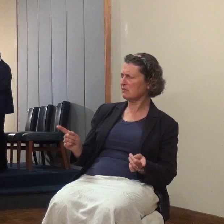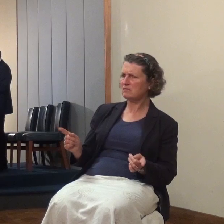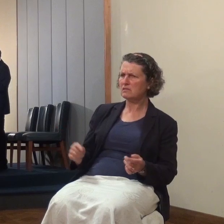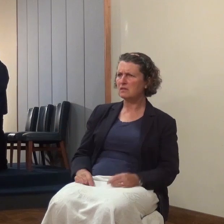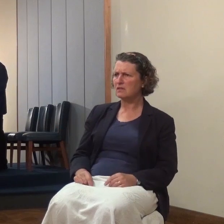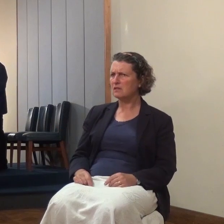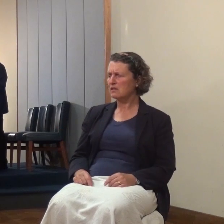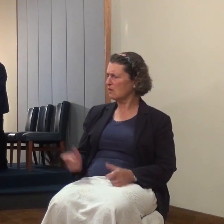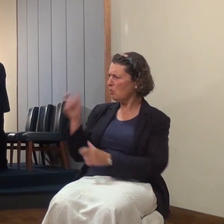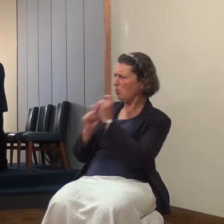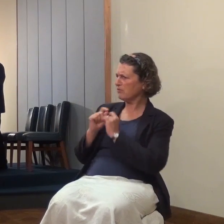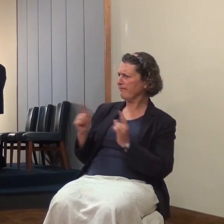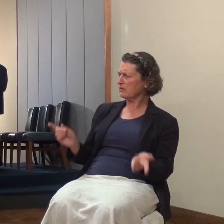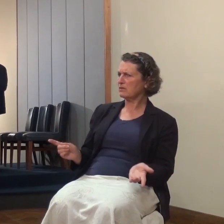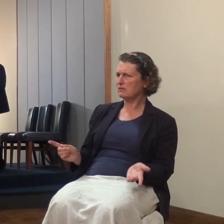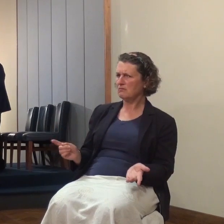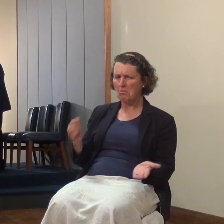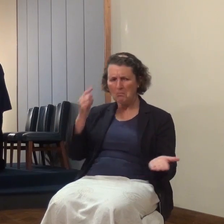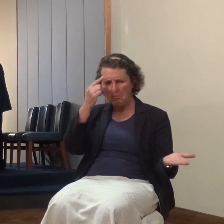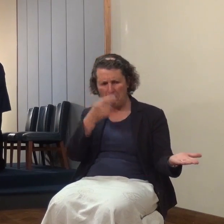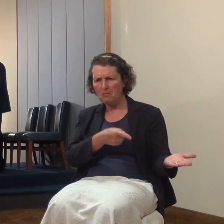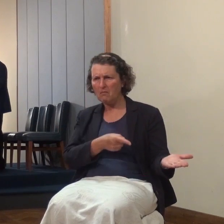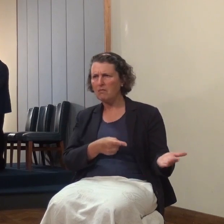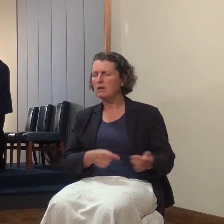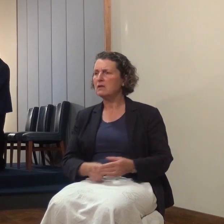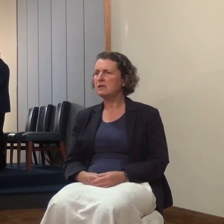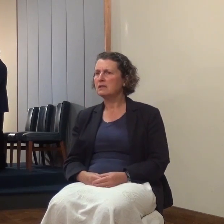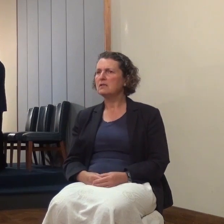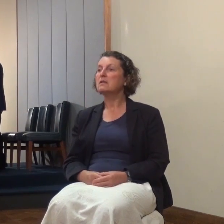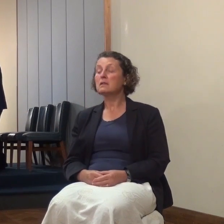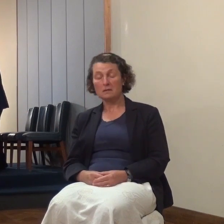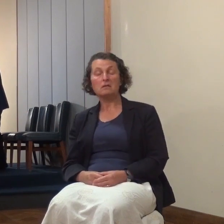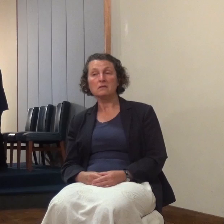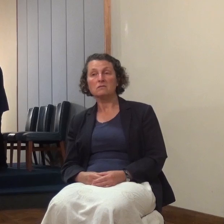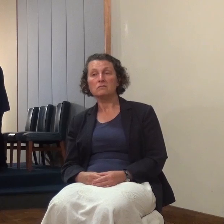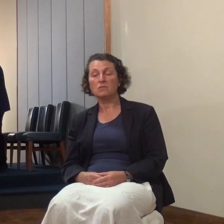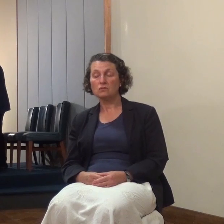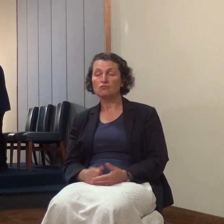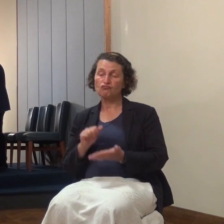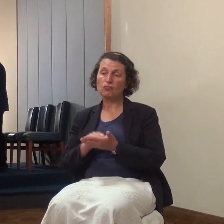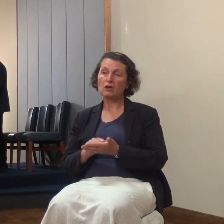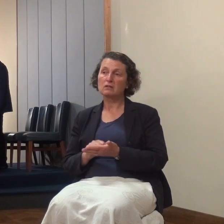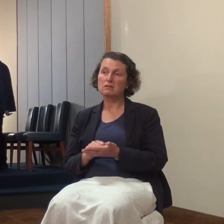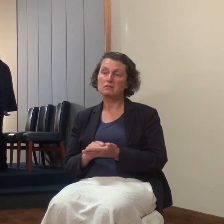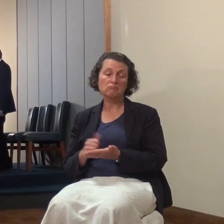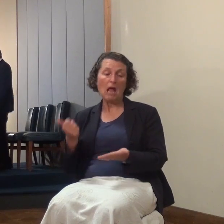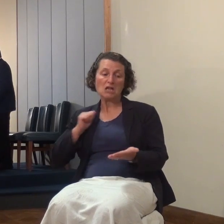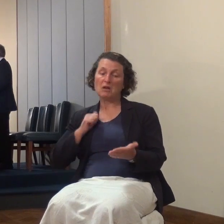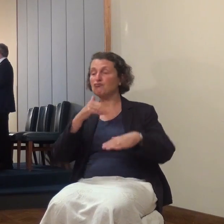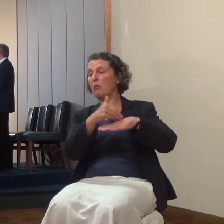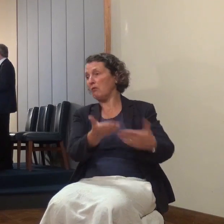something different. And there, from the Word of God, we can see this is all to be expected, and in many ways this